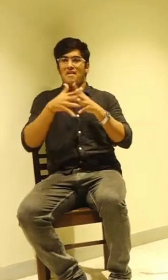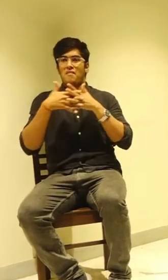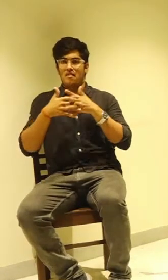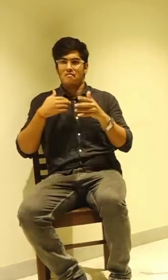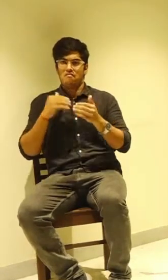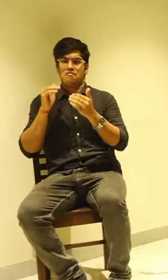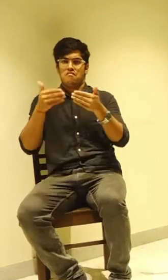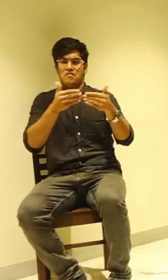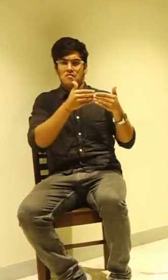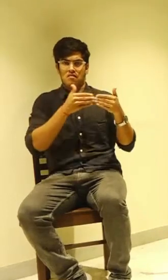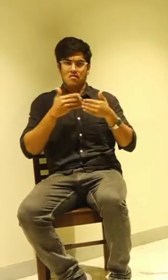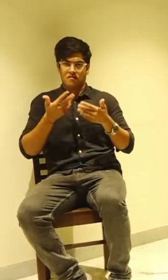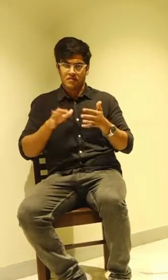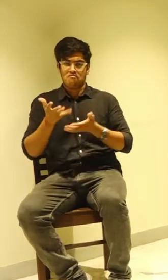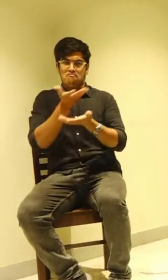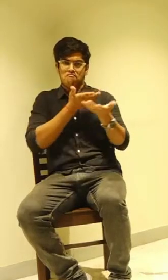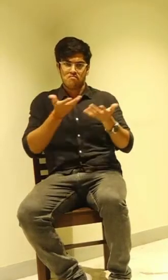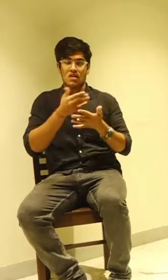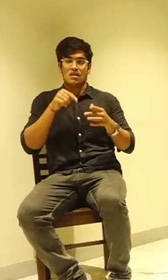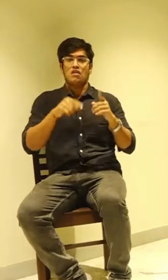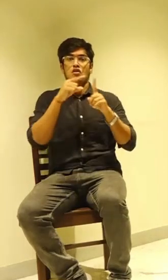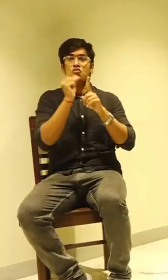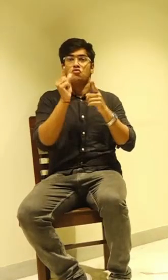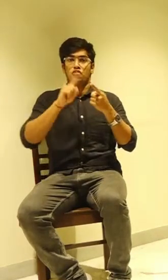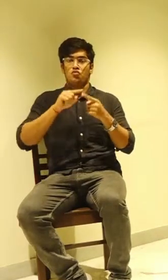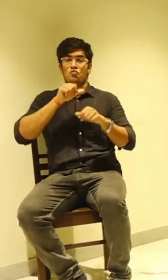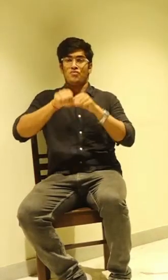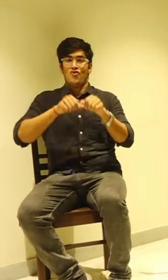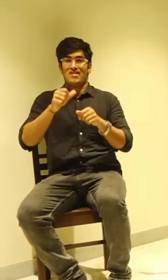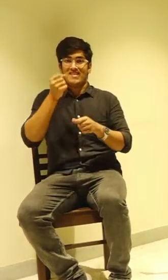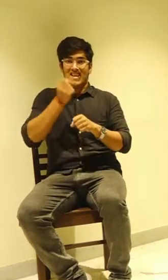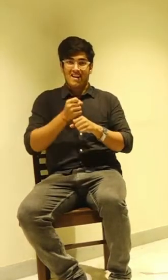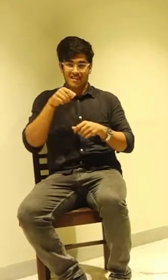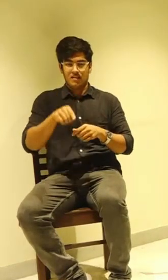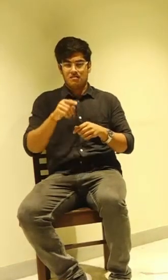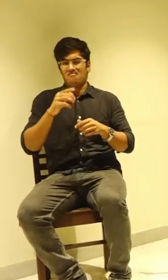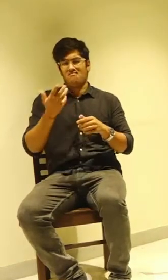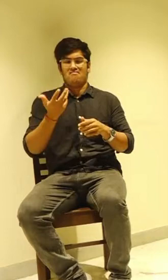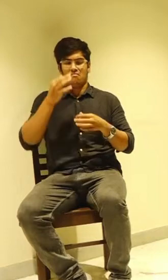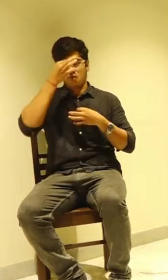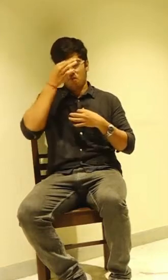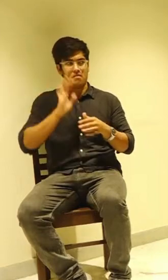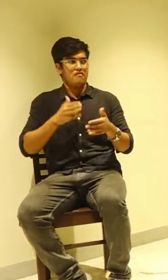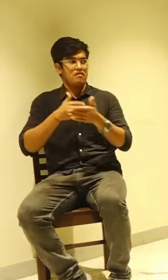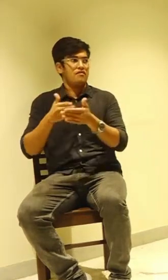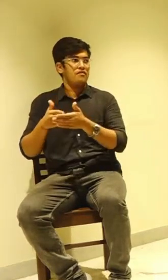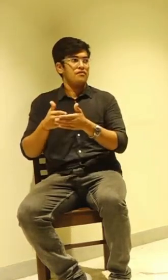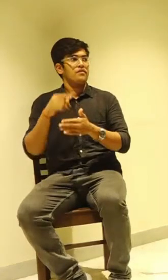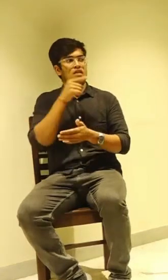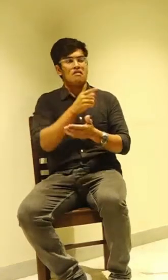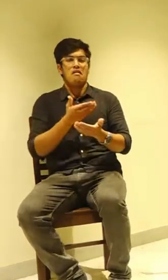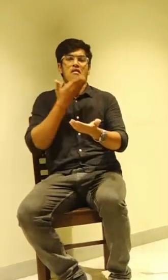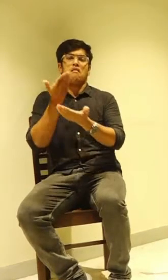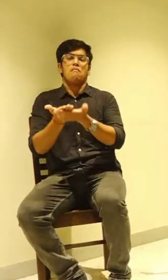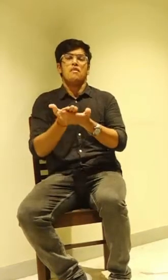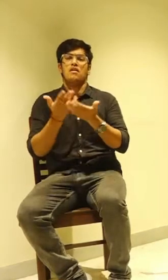have been told that this due process guarantee will be problematic. So what did he propose? He proposed something